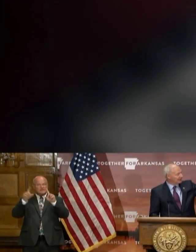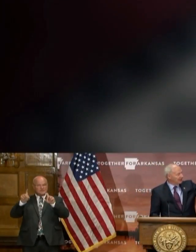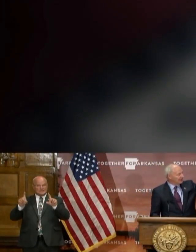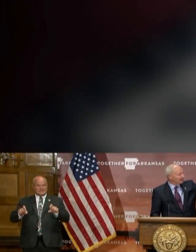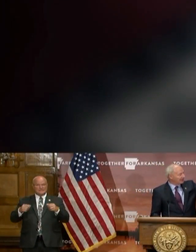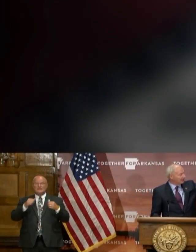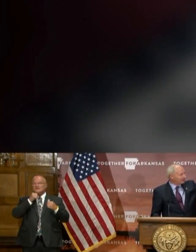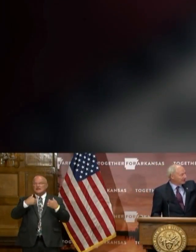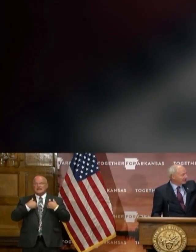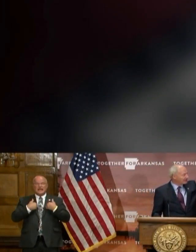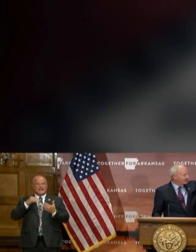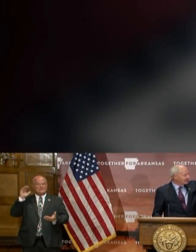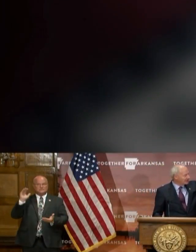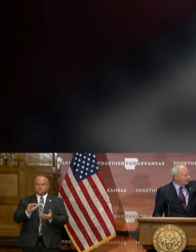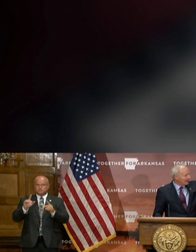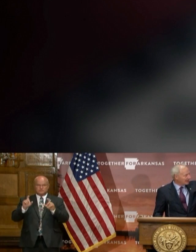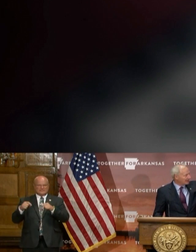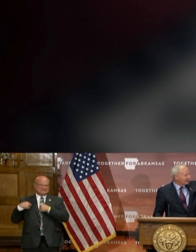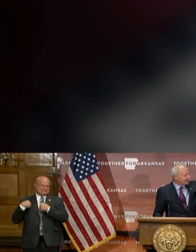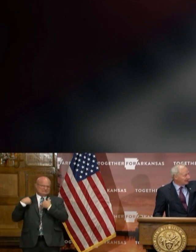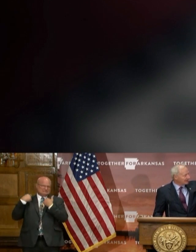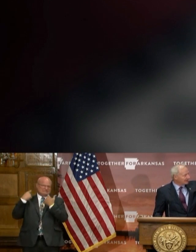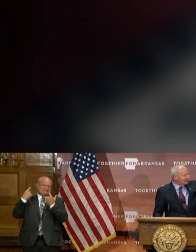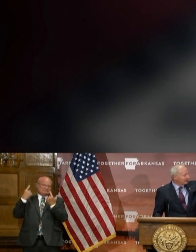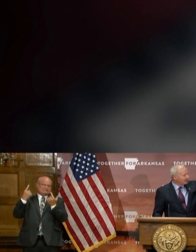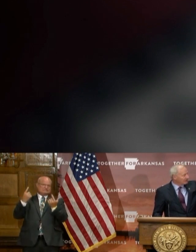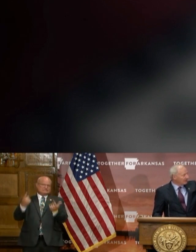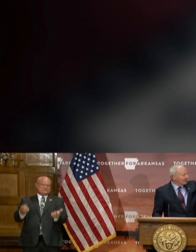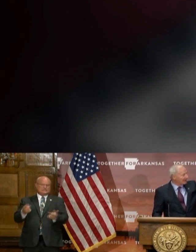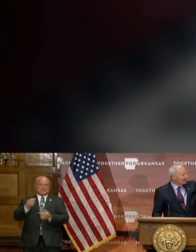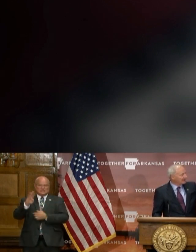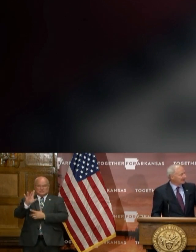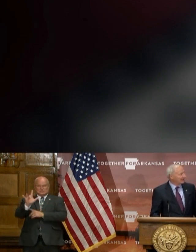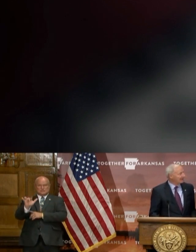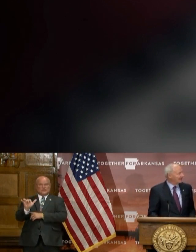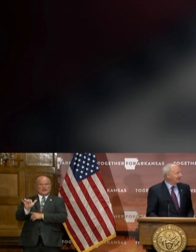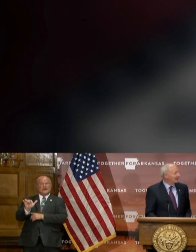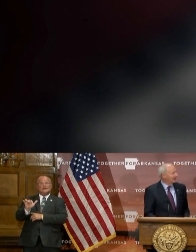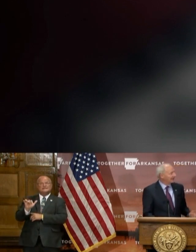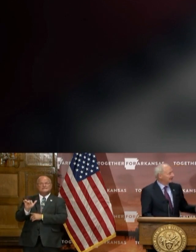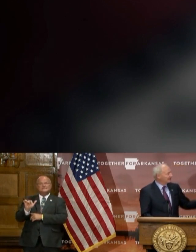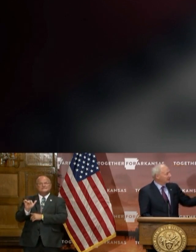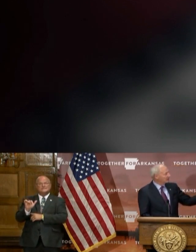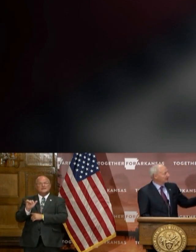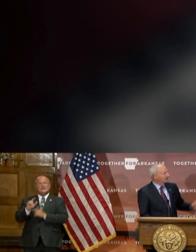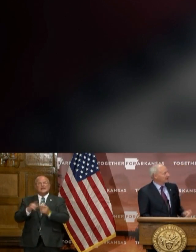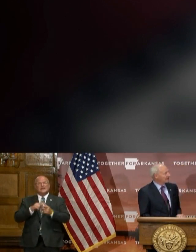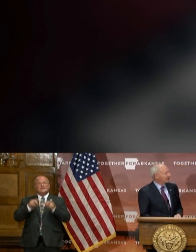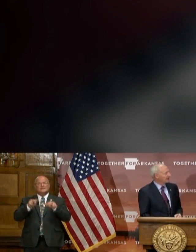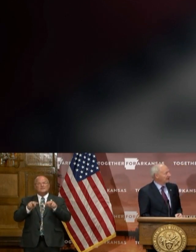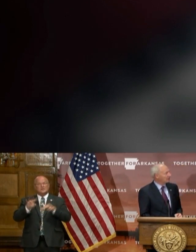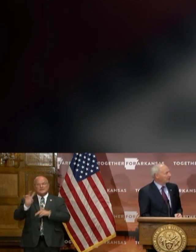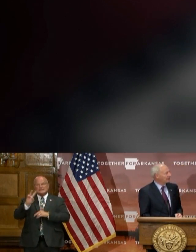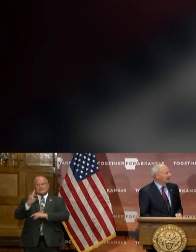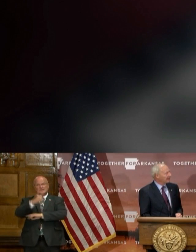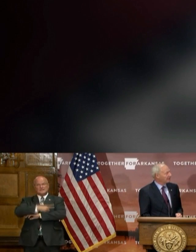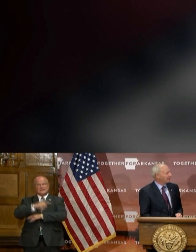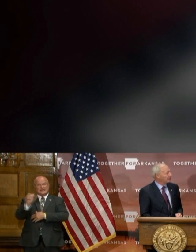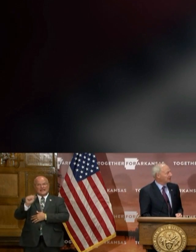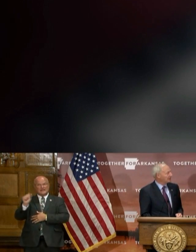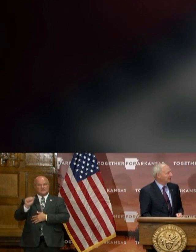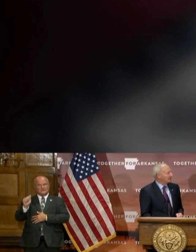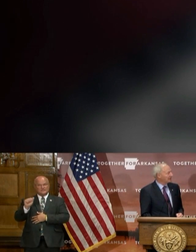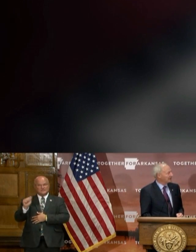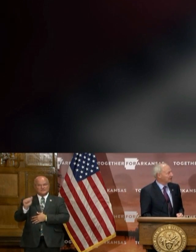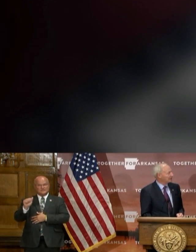we haven't had that low of testing since back in early July. And if you look at the 7-day rolling